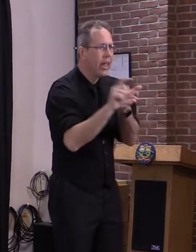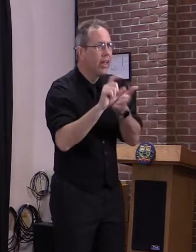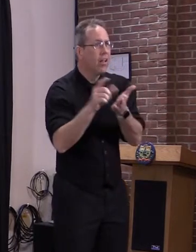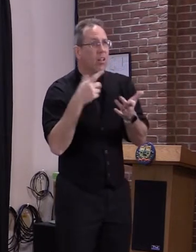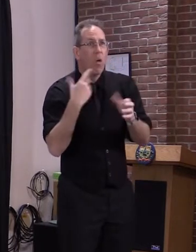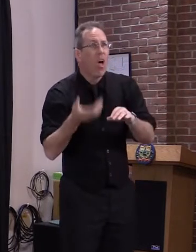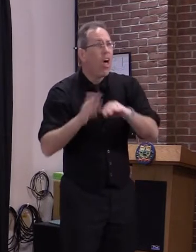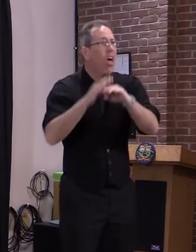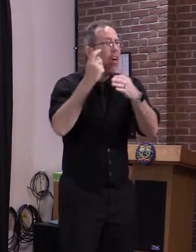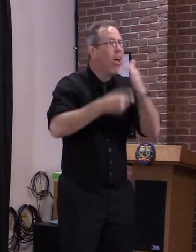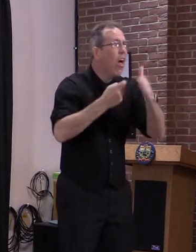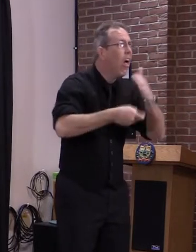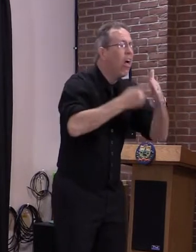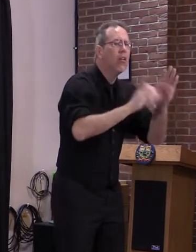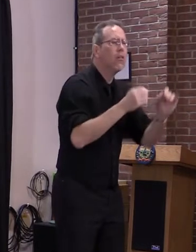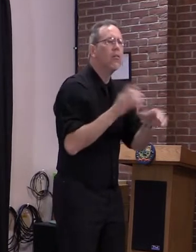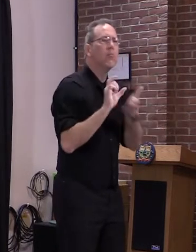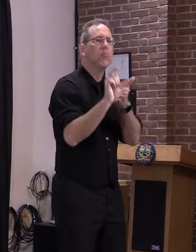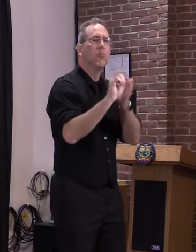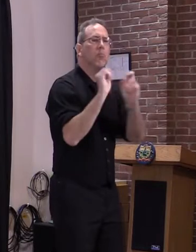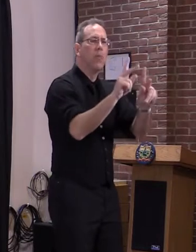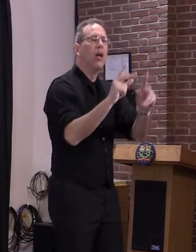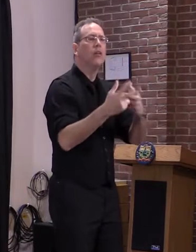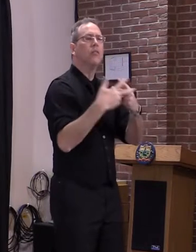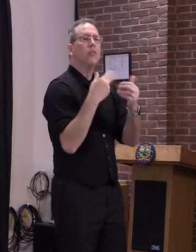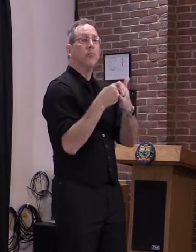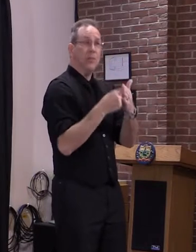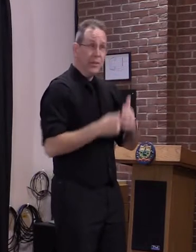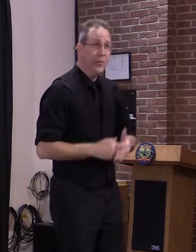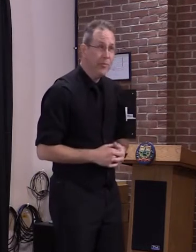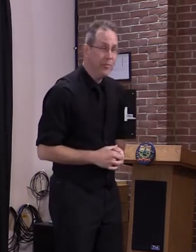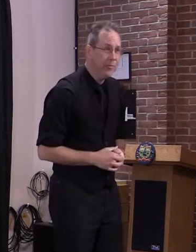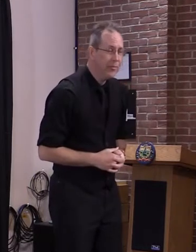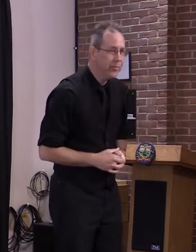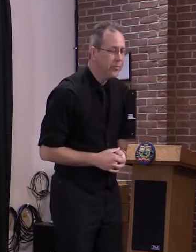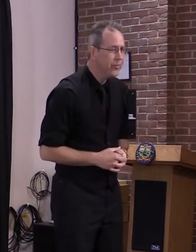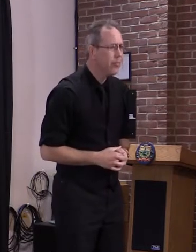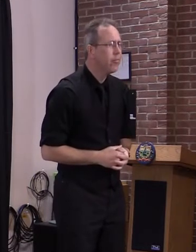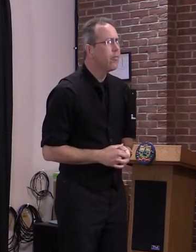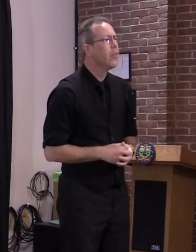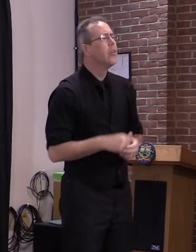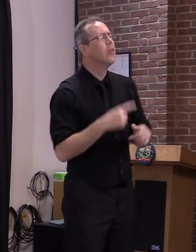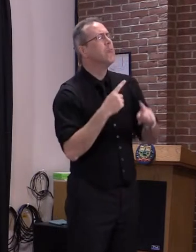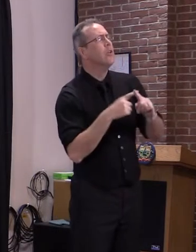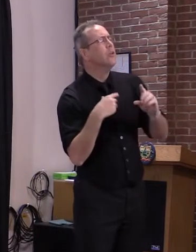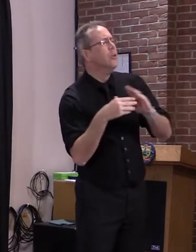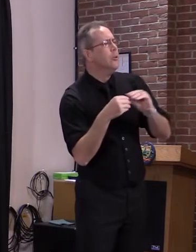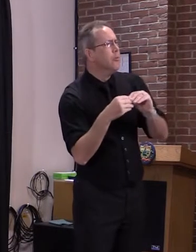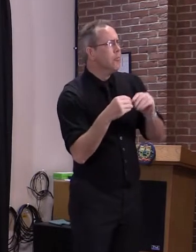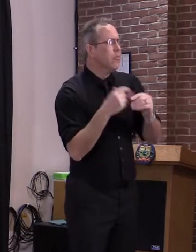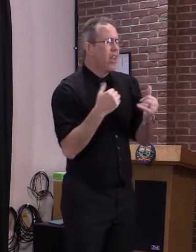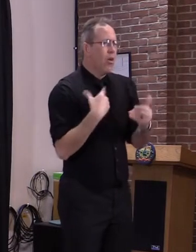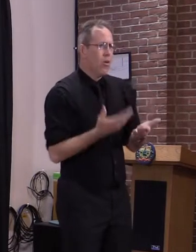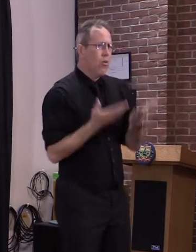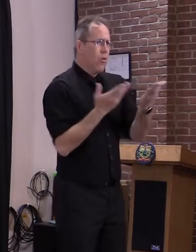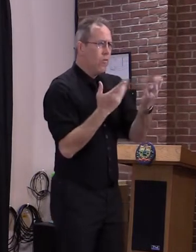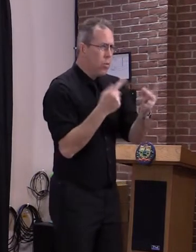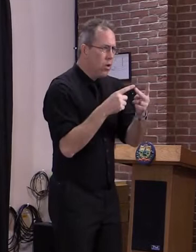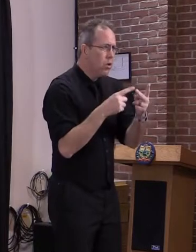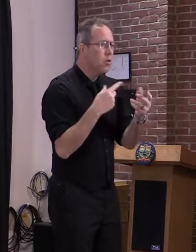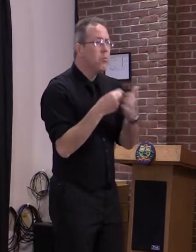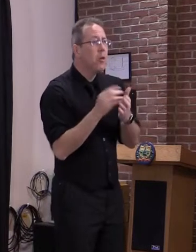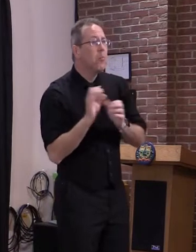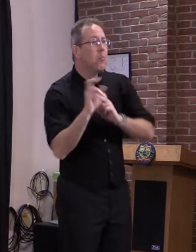the $50 million tax relief package I proposed, which would provide ongoing relief to nearly 25% of